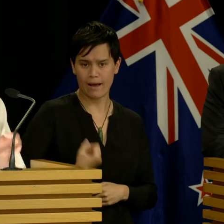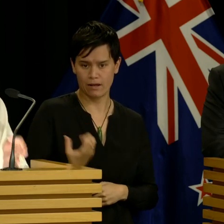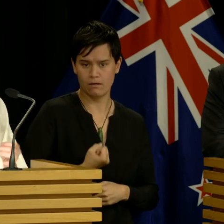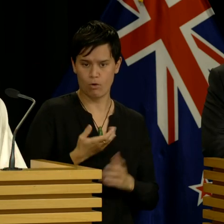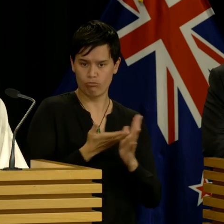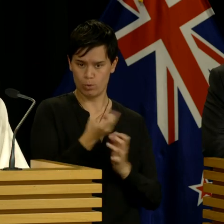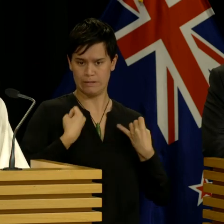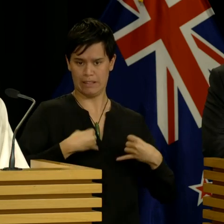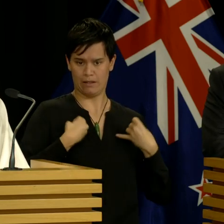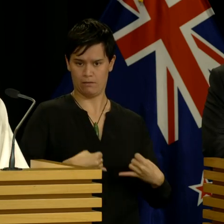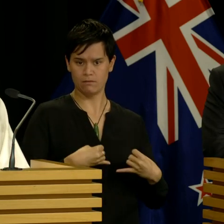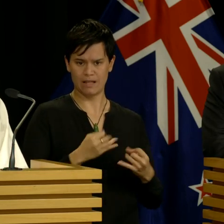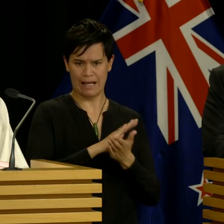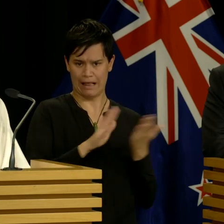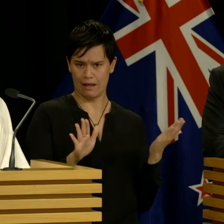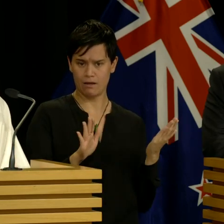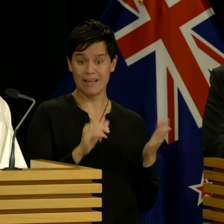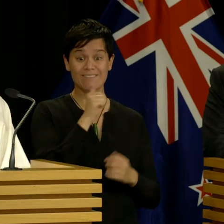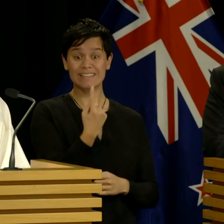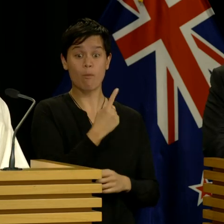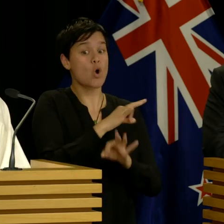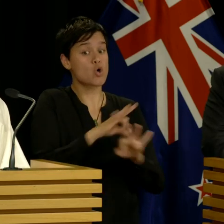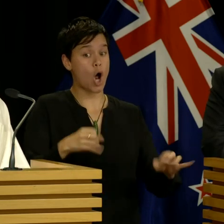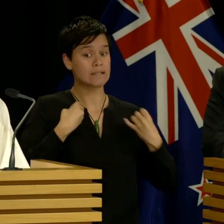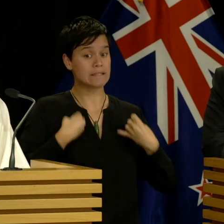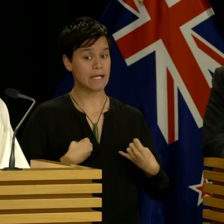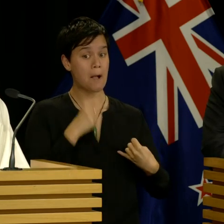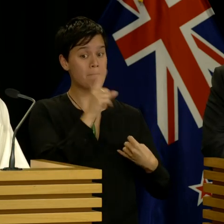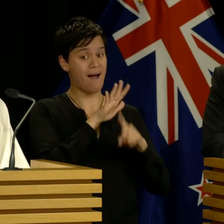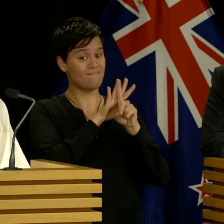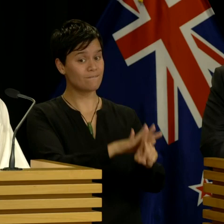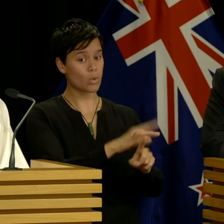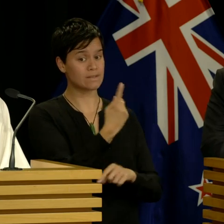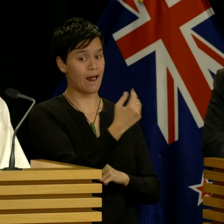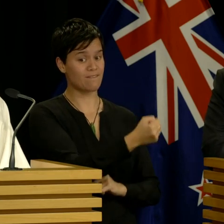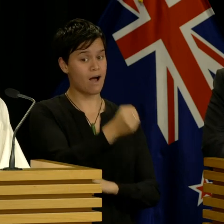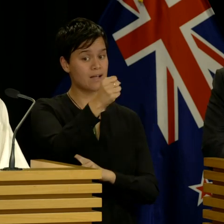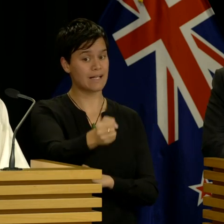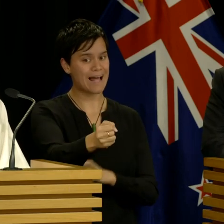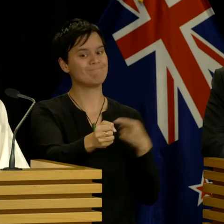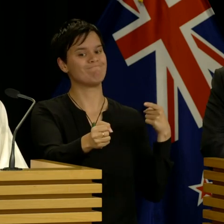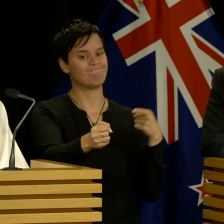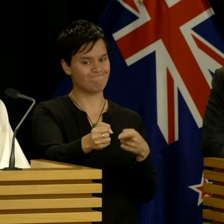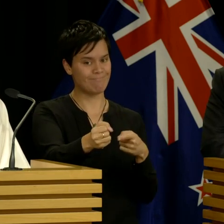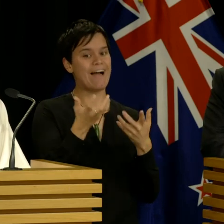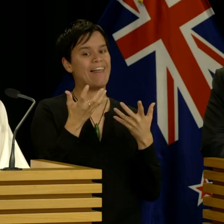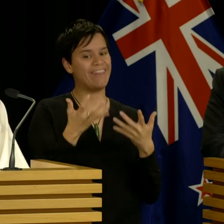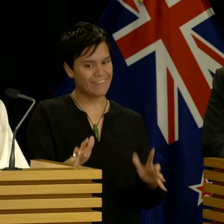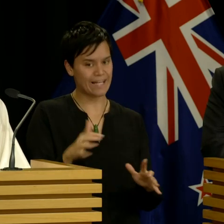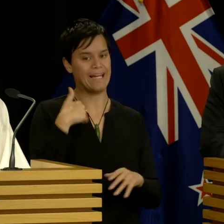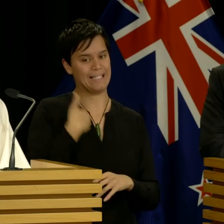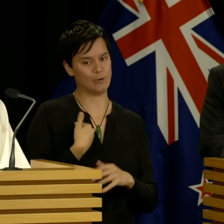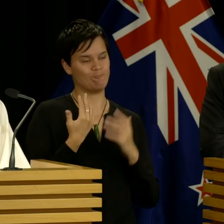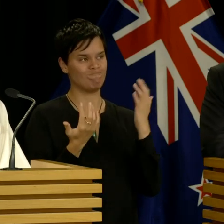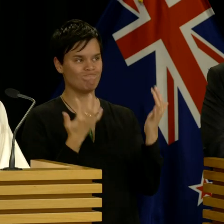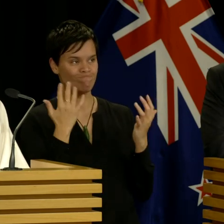sick. The guidance on that is quite clear. When someone's not sick and they're required to self-isolate, that's when we're really calling for the conversations to be had between